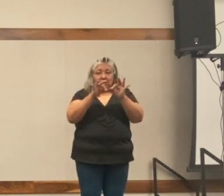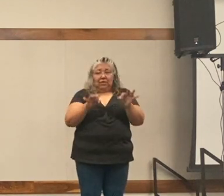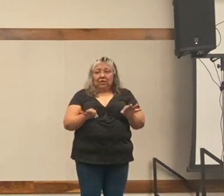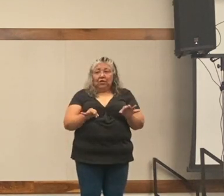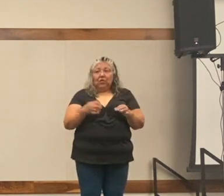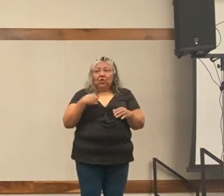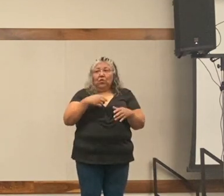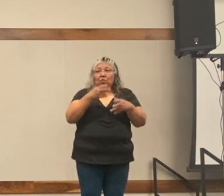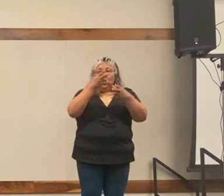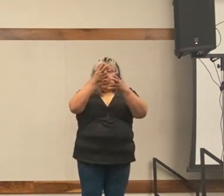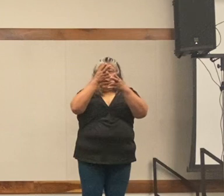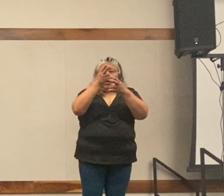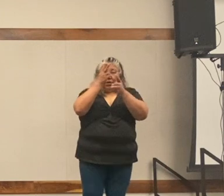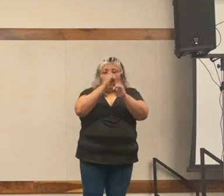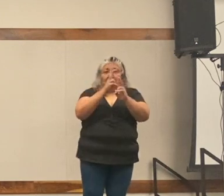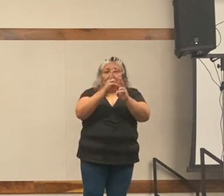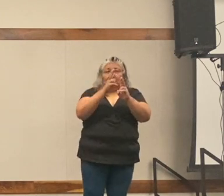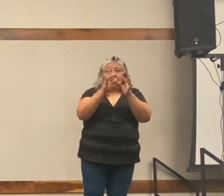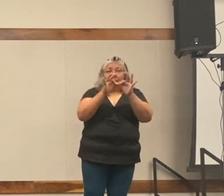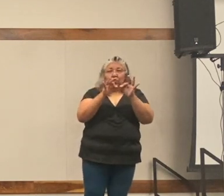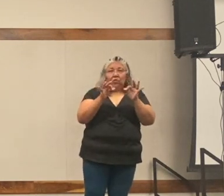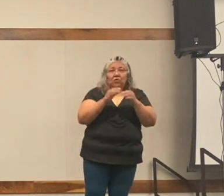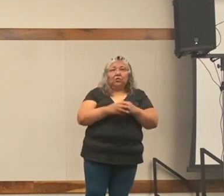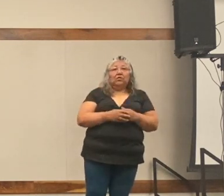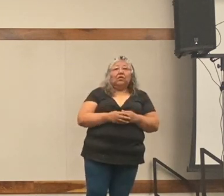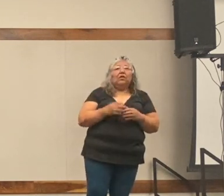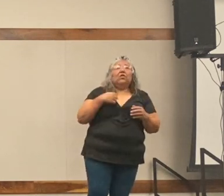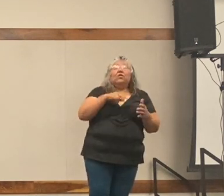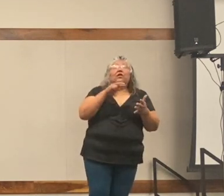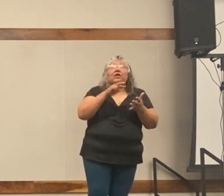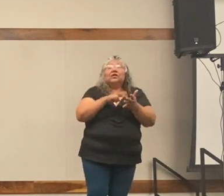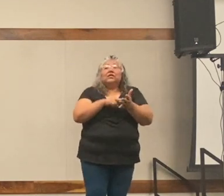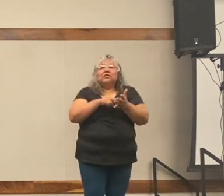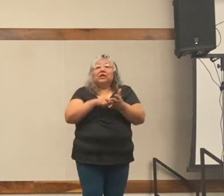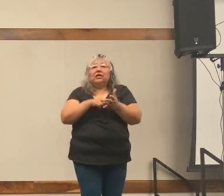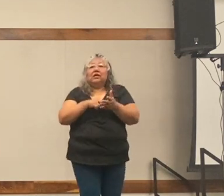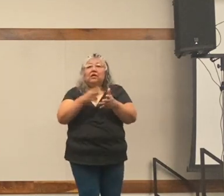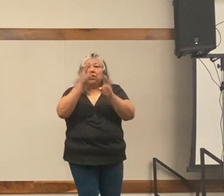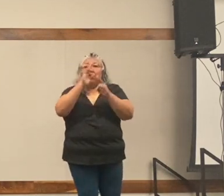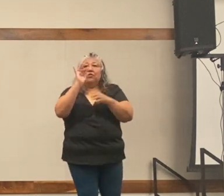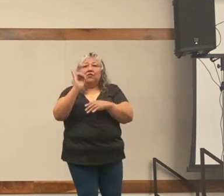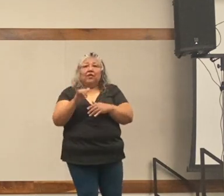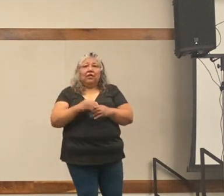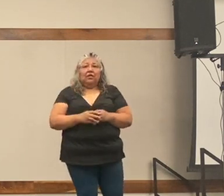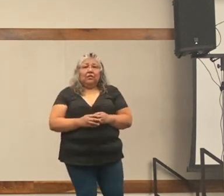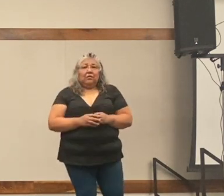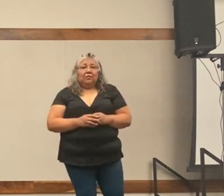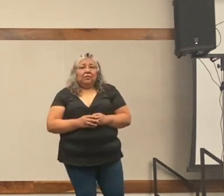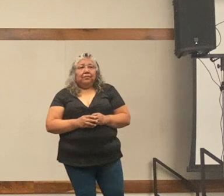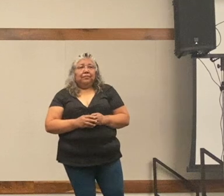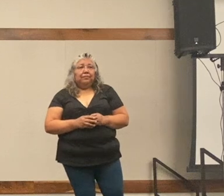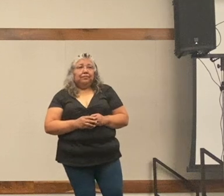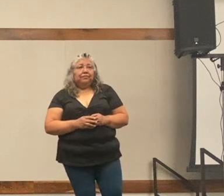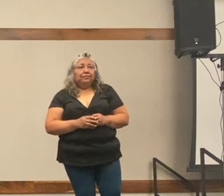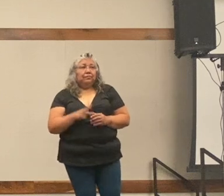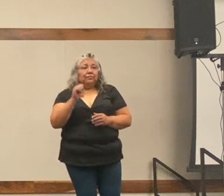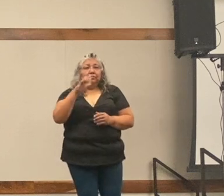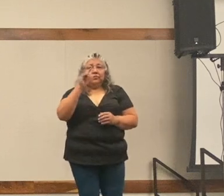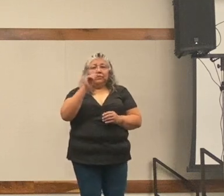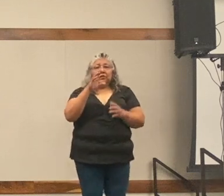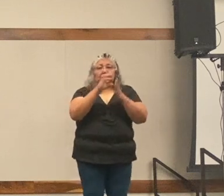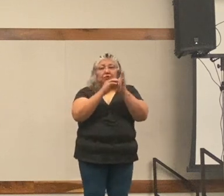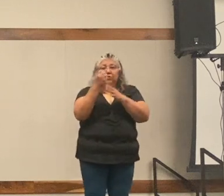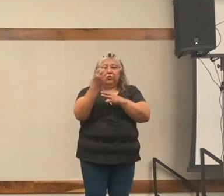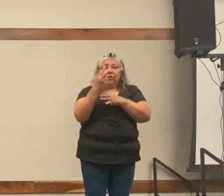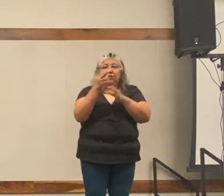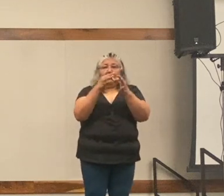to honor his word and to honor him, as we stand in honor of that. So Acts chapter 12,